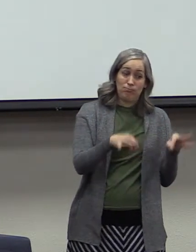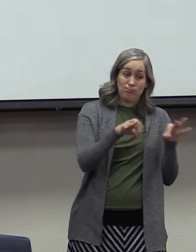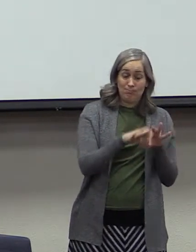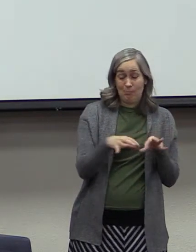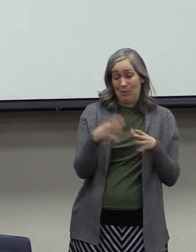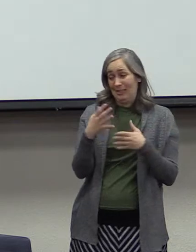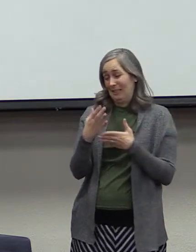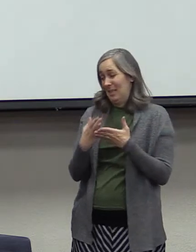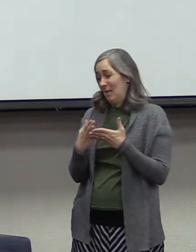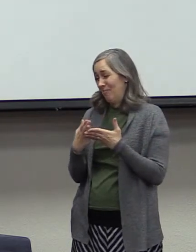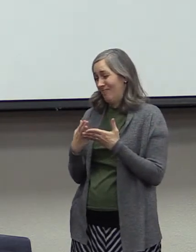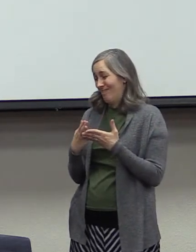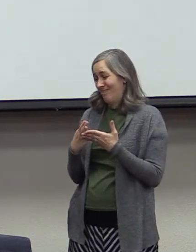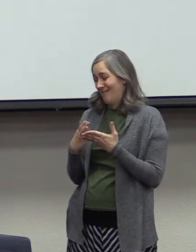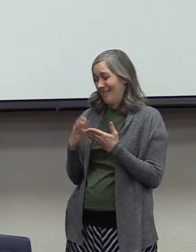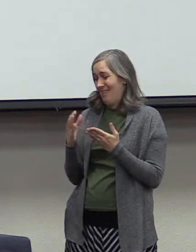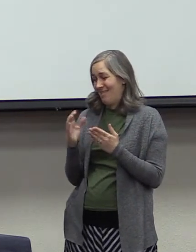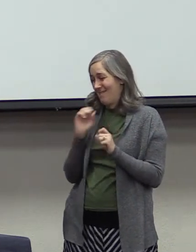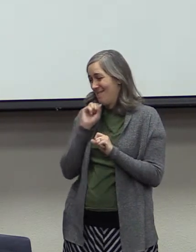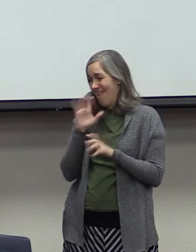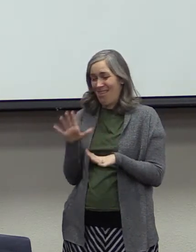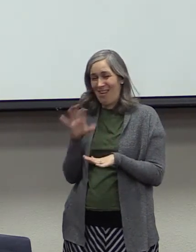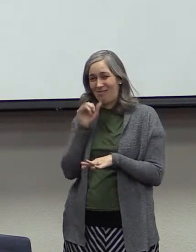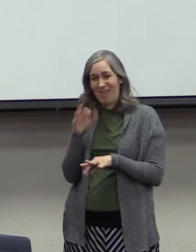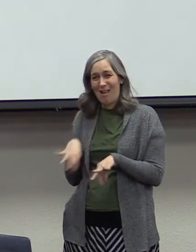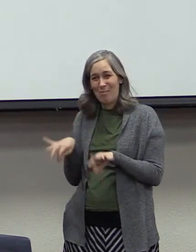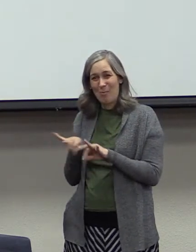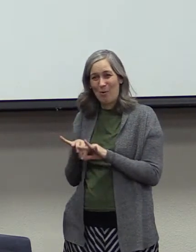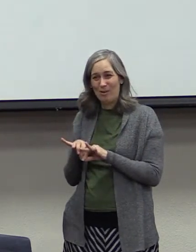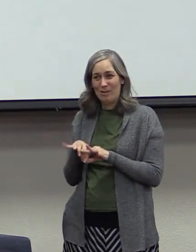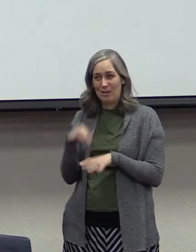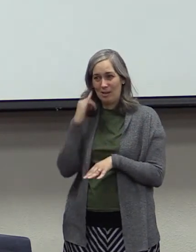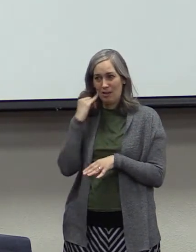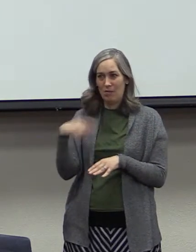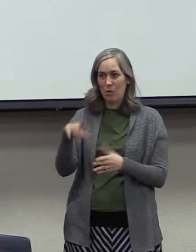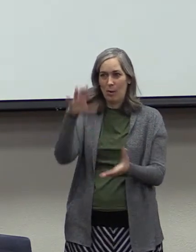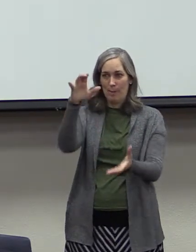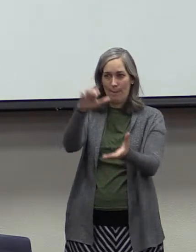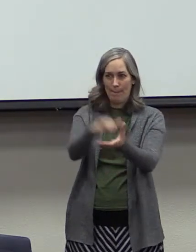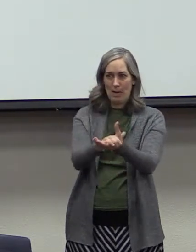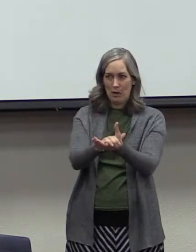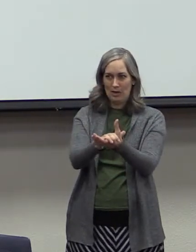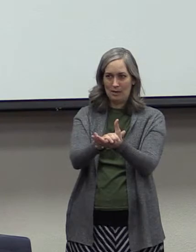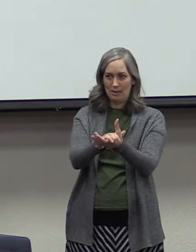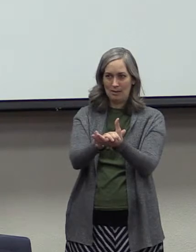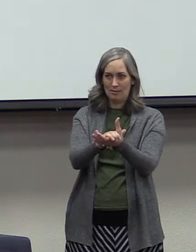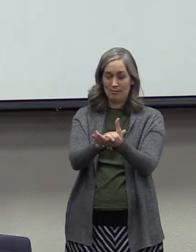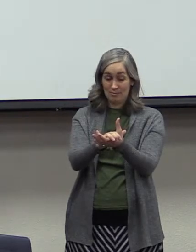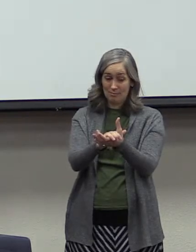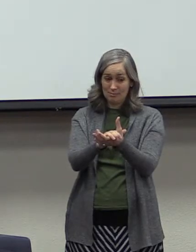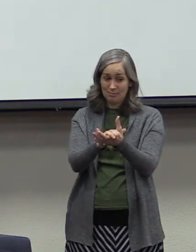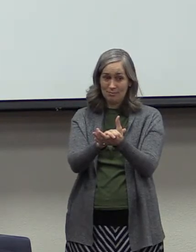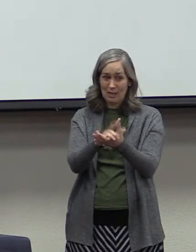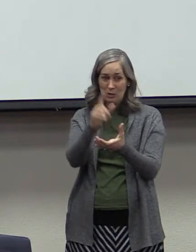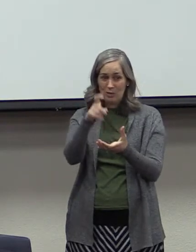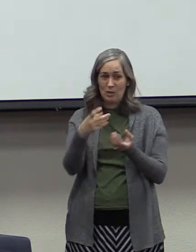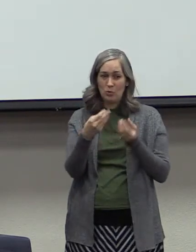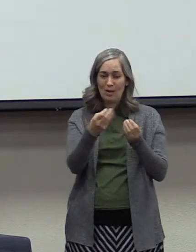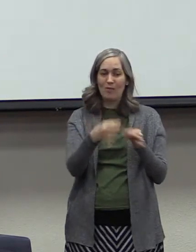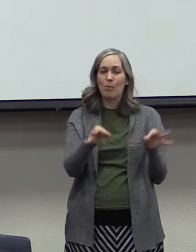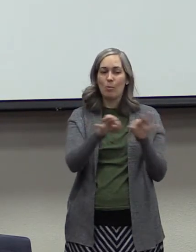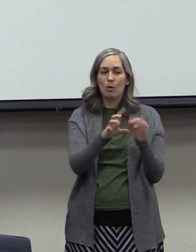don't matter that much. But if you're married, you better give importance to your wife. If you